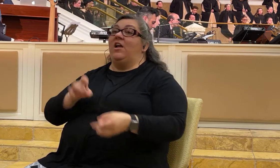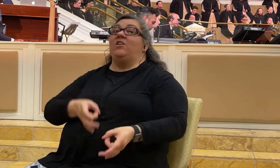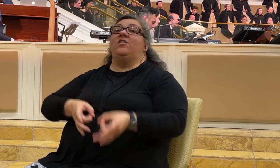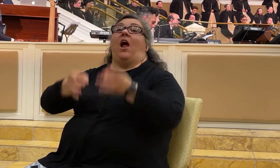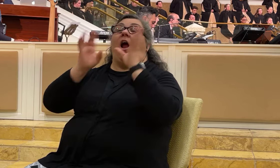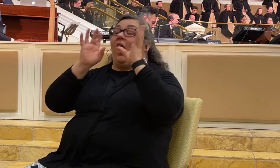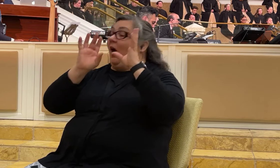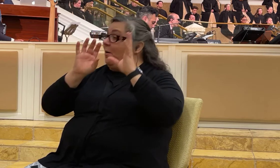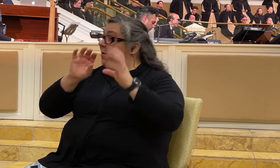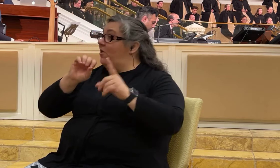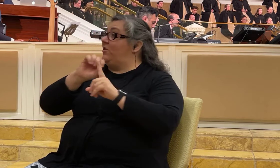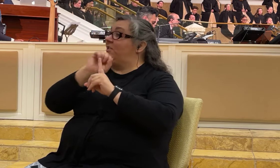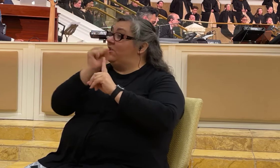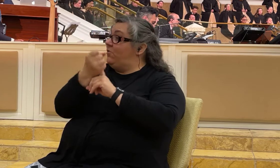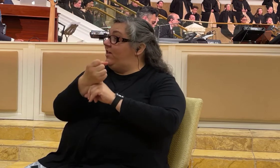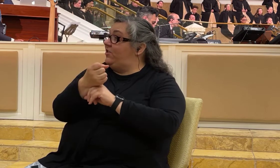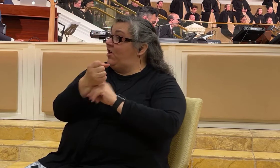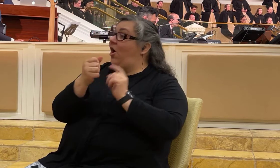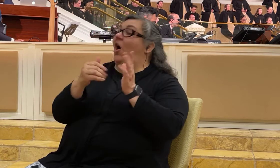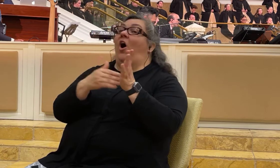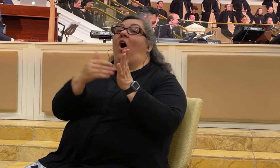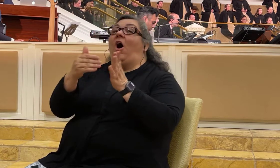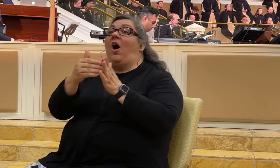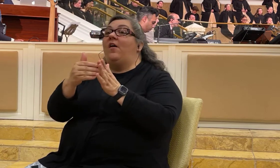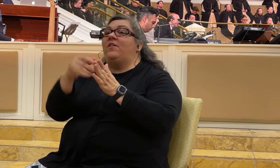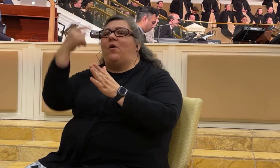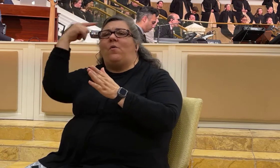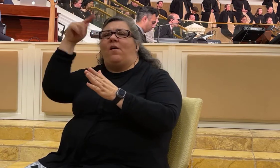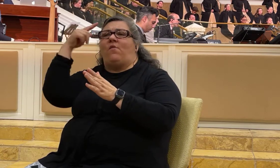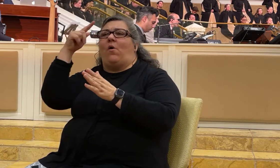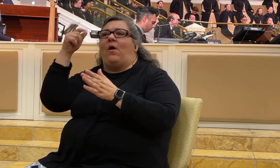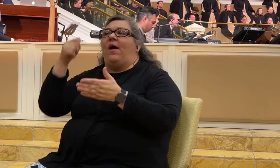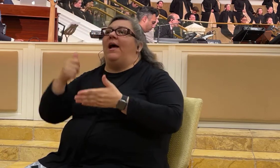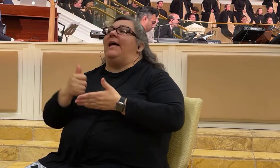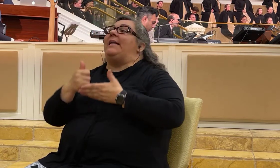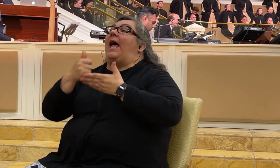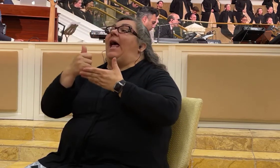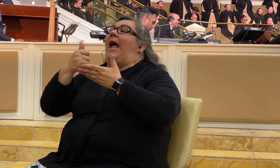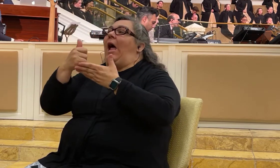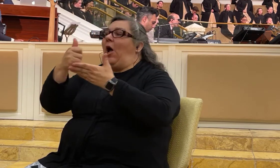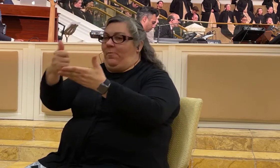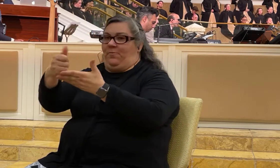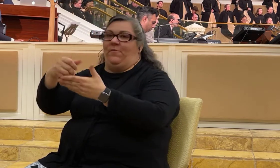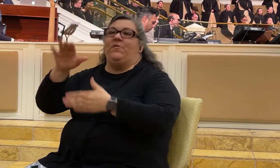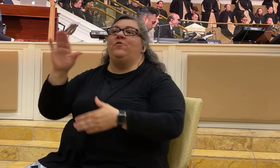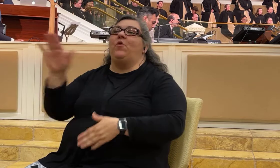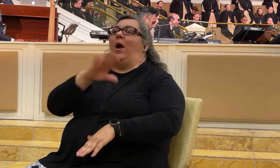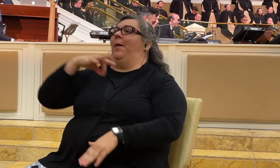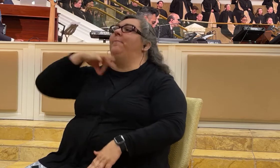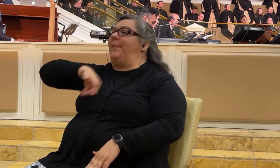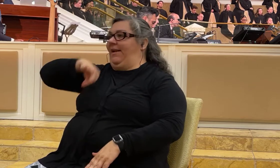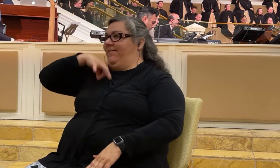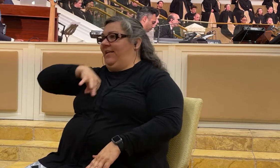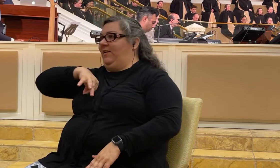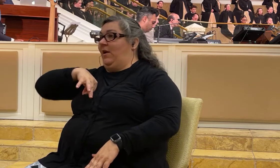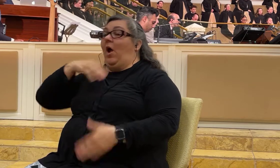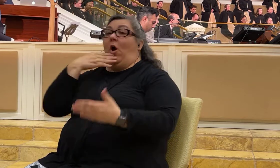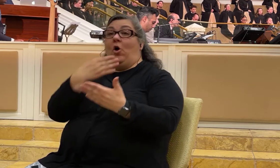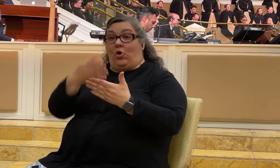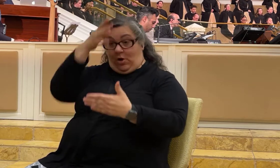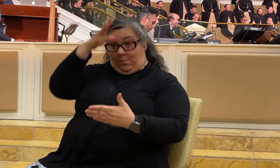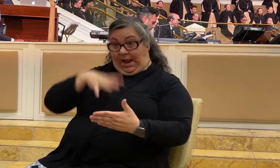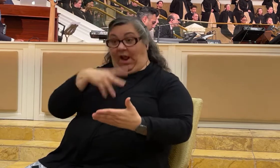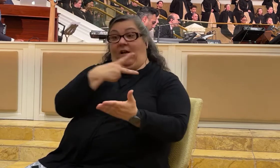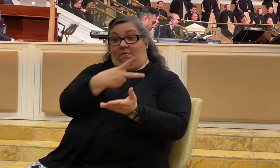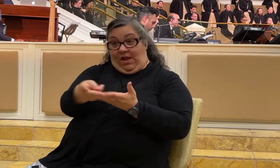realize, adverse circumstances are often meant to work for our good. That a good man may fail even in